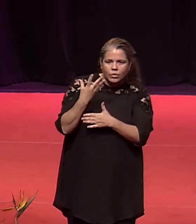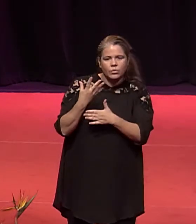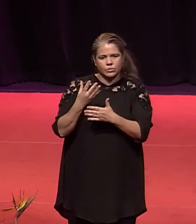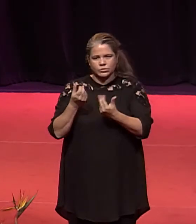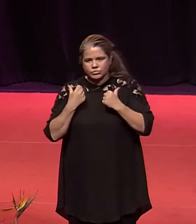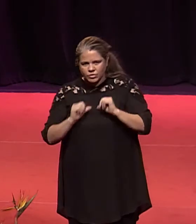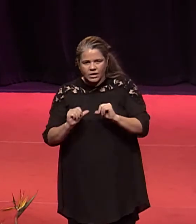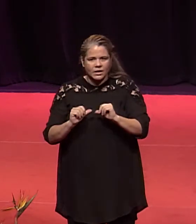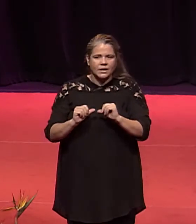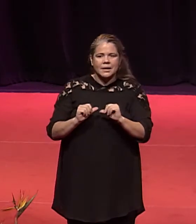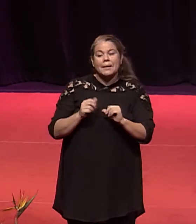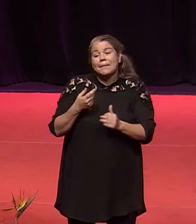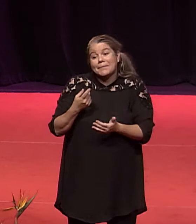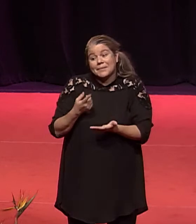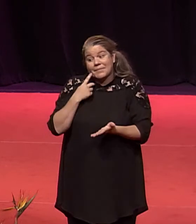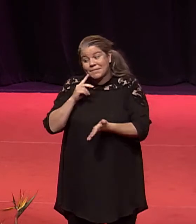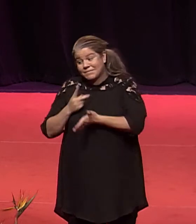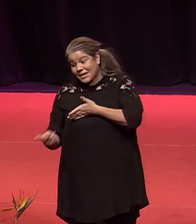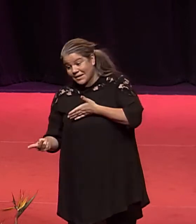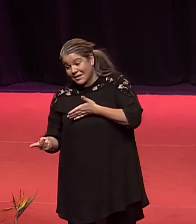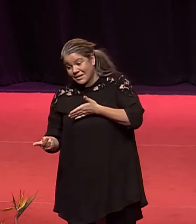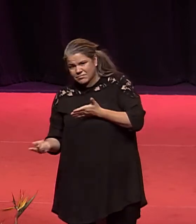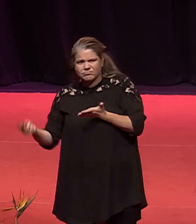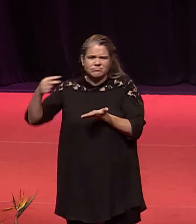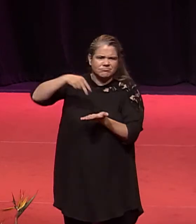and sometimes to try again.